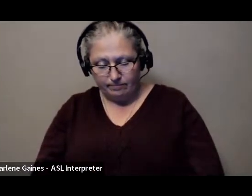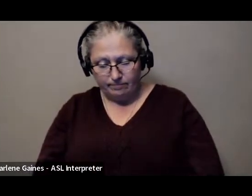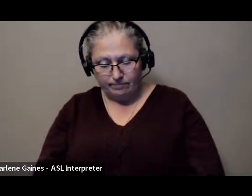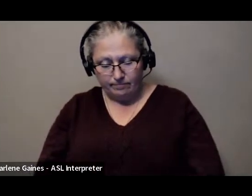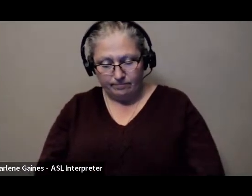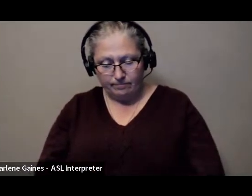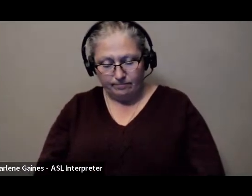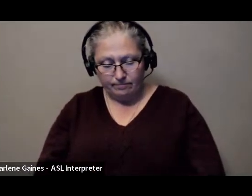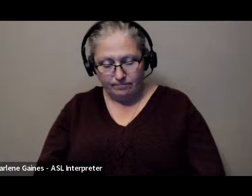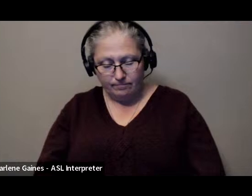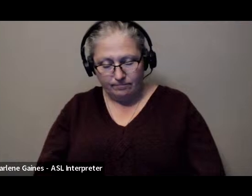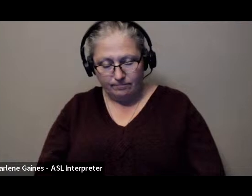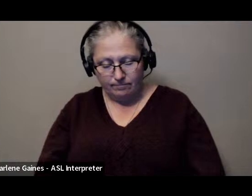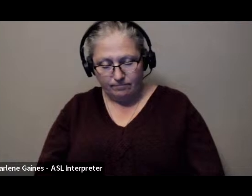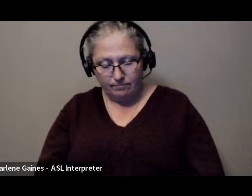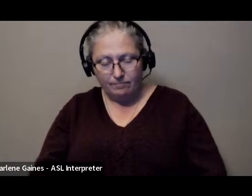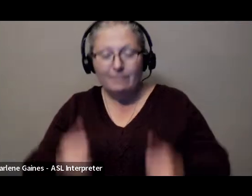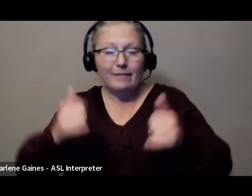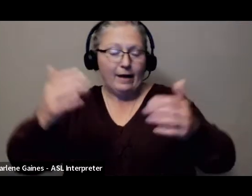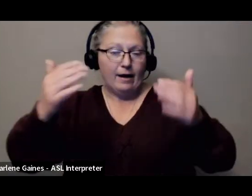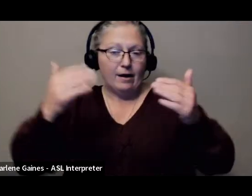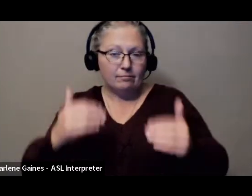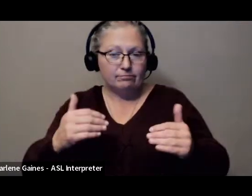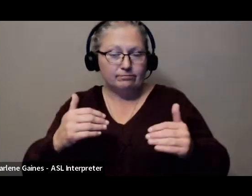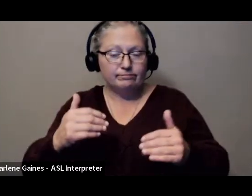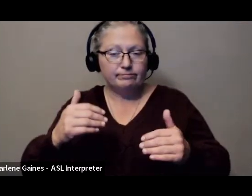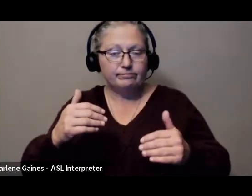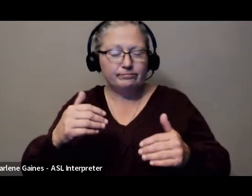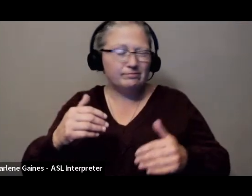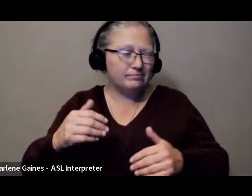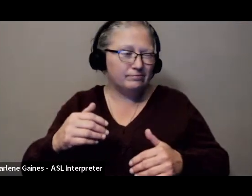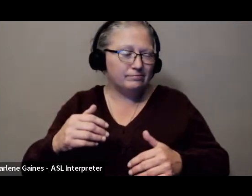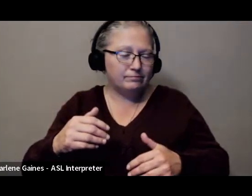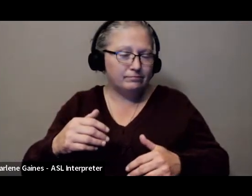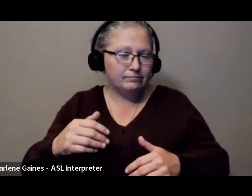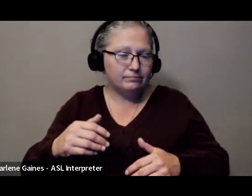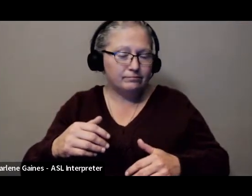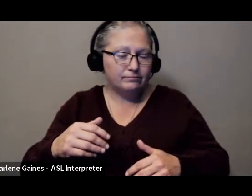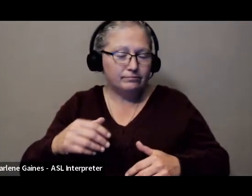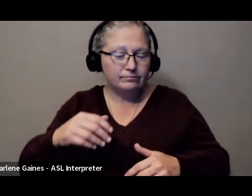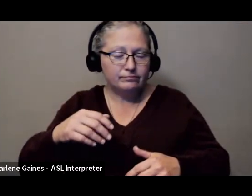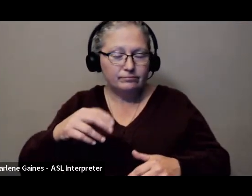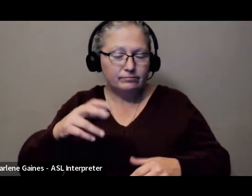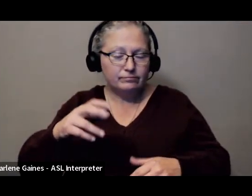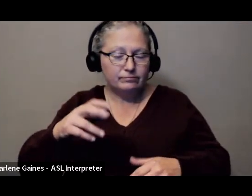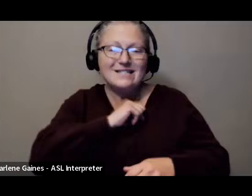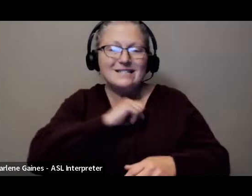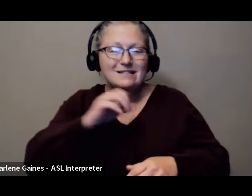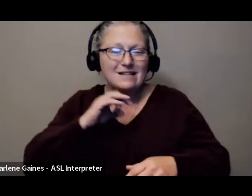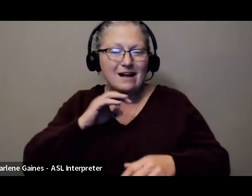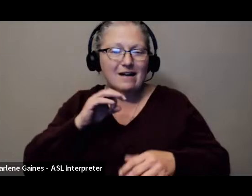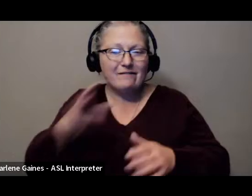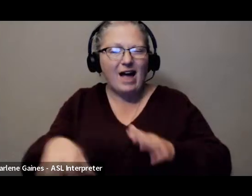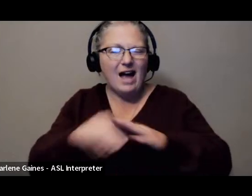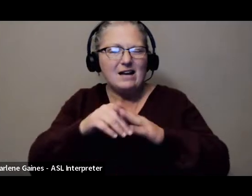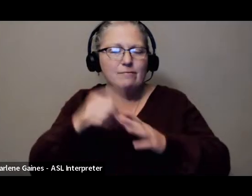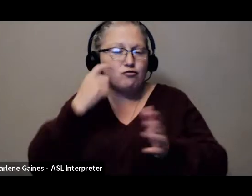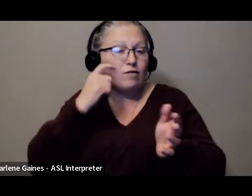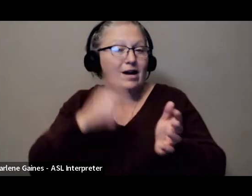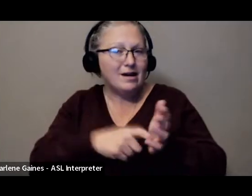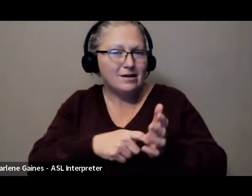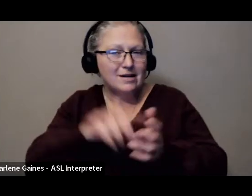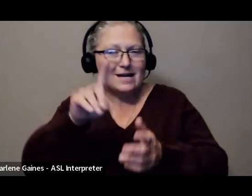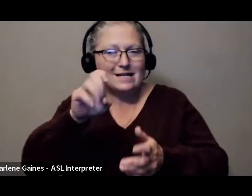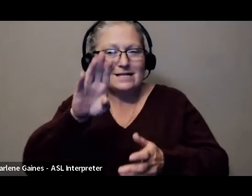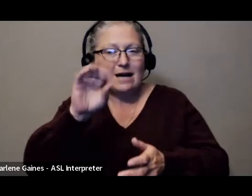And now your next item. next item is human personnel actions addendum. We do have a recognition.